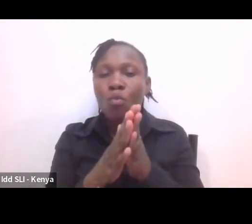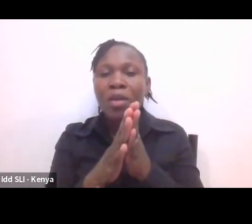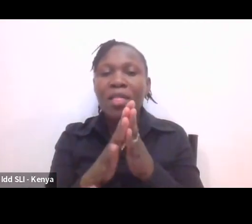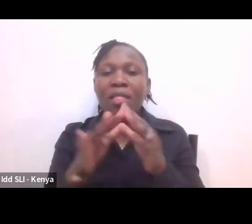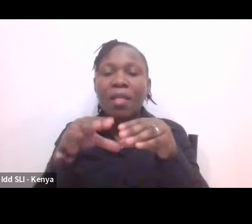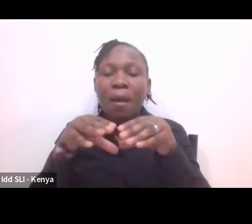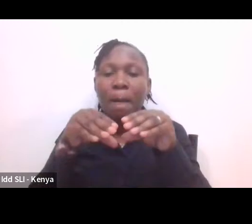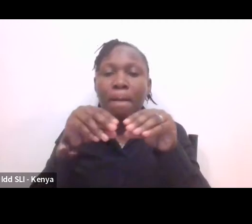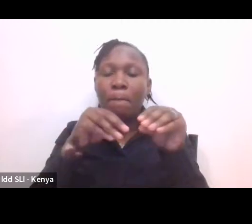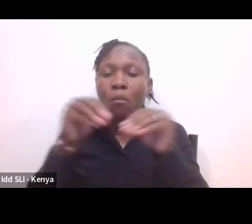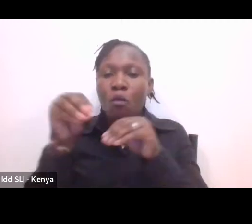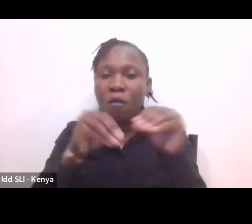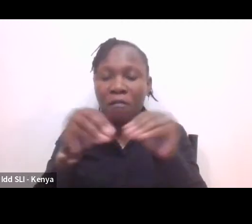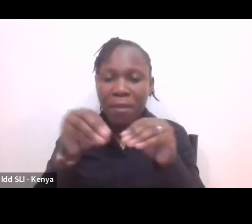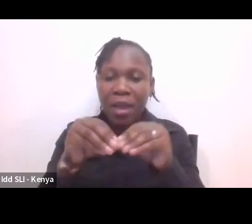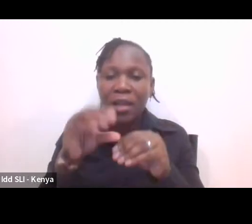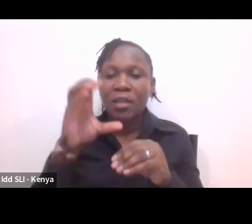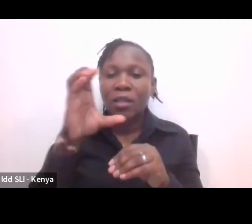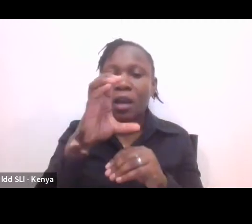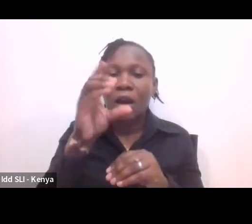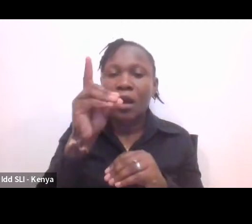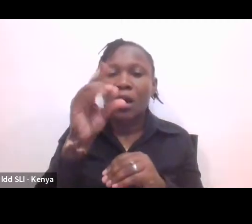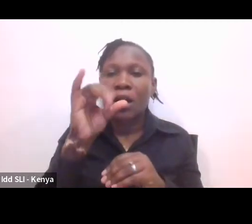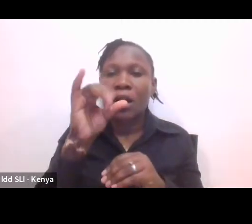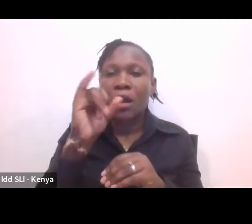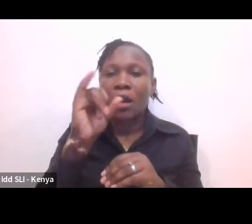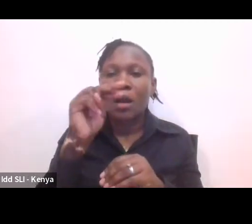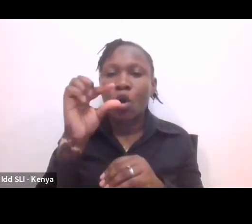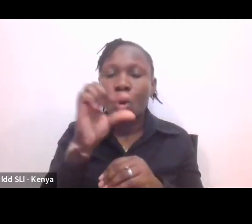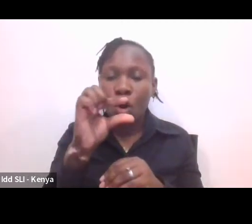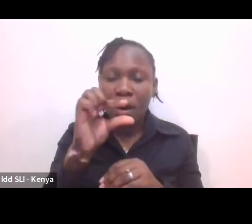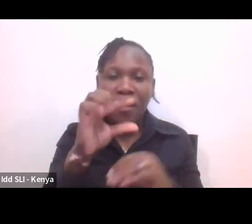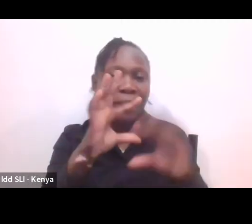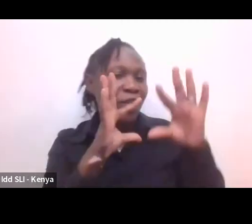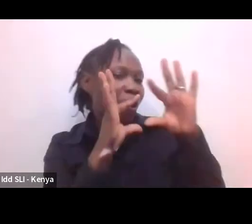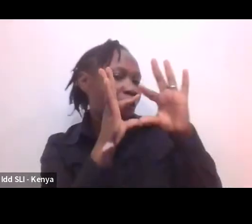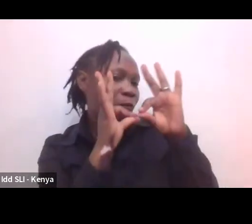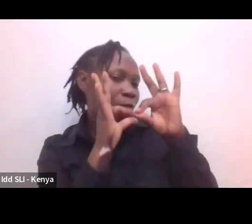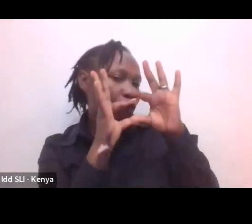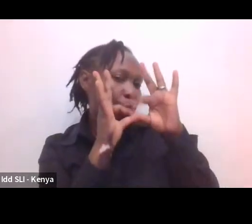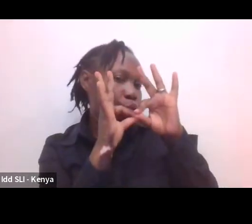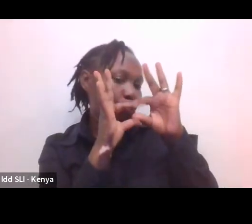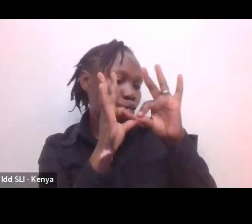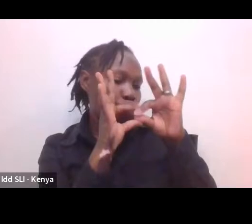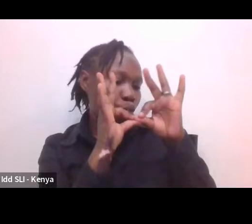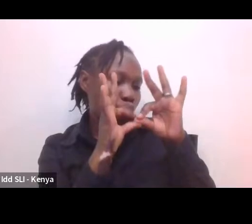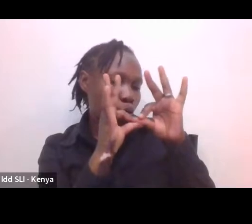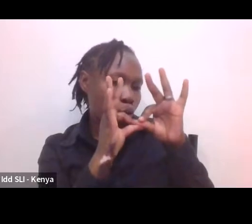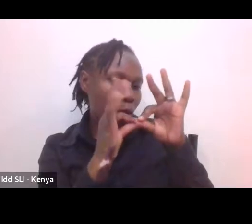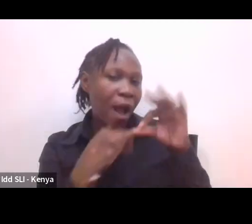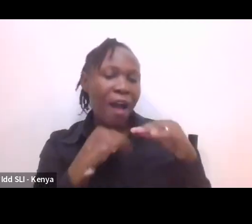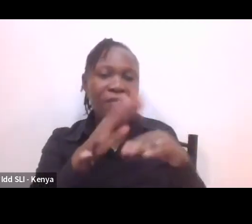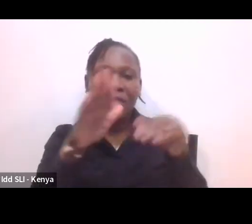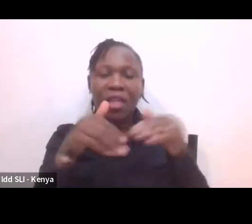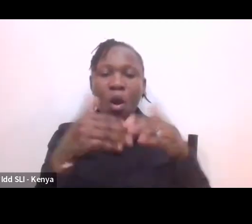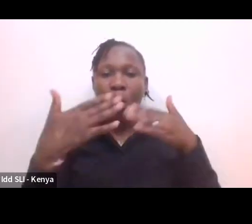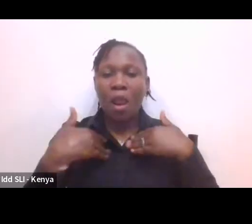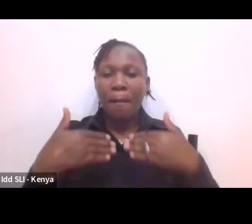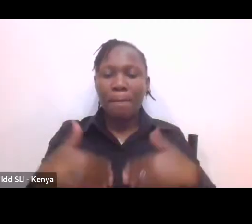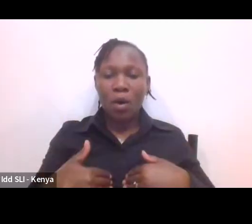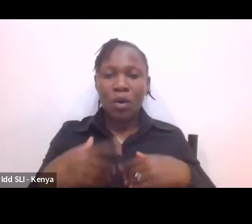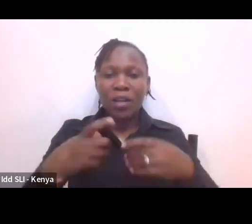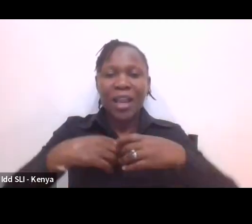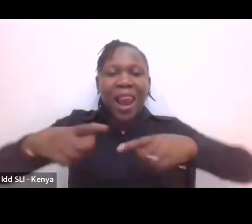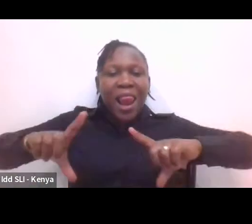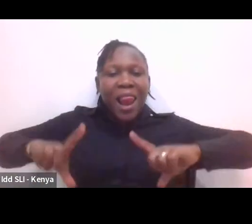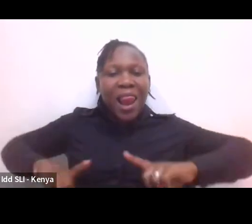interaction, coding? Now, the flute is very physical. It involves the whole body, diaphragm and lungs, the balance system,